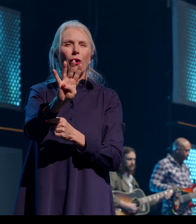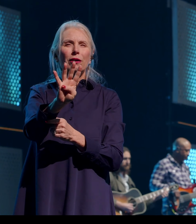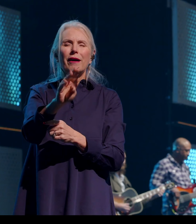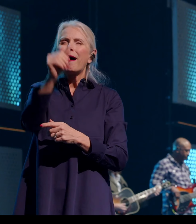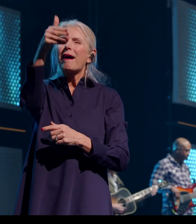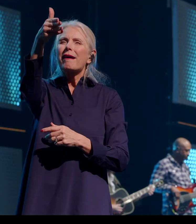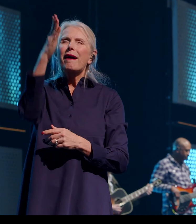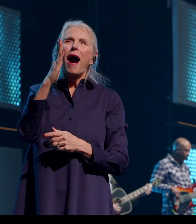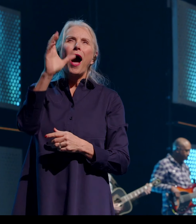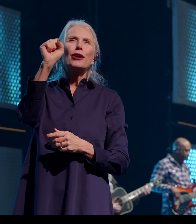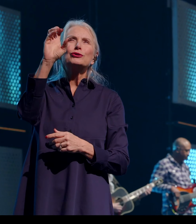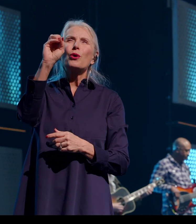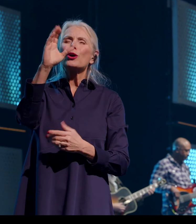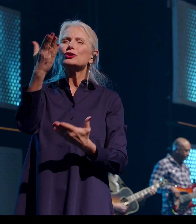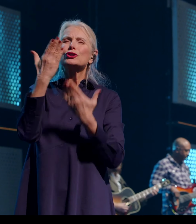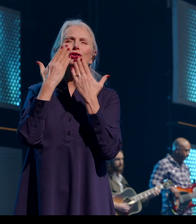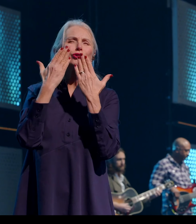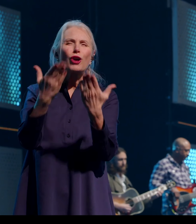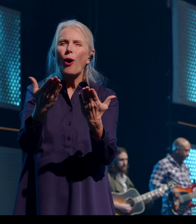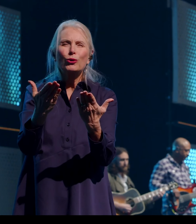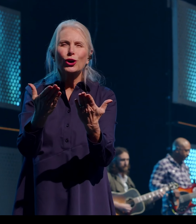good.